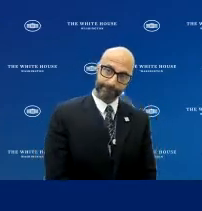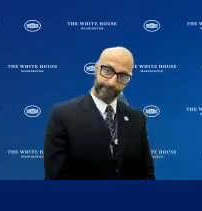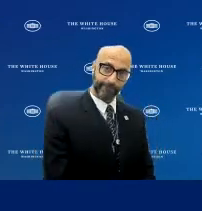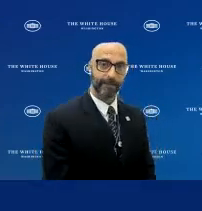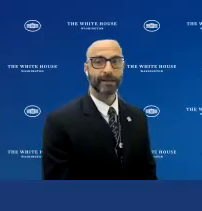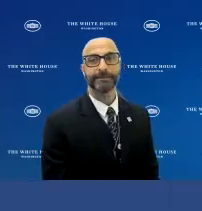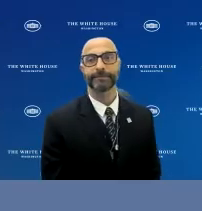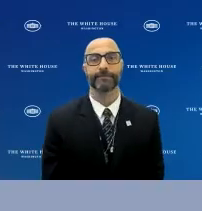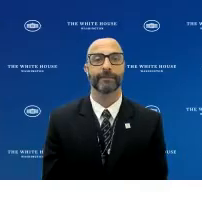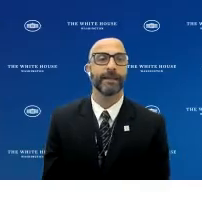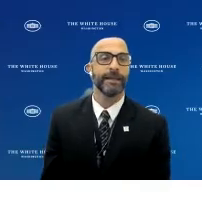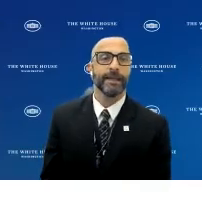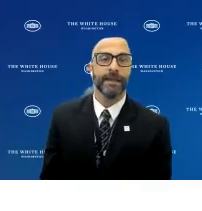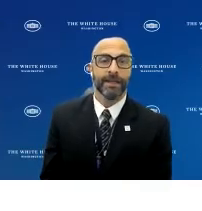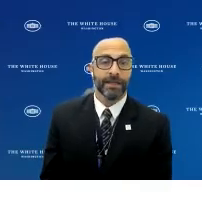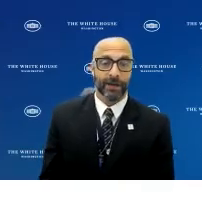please.